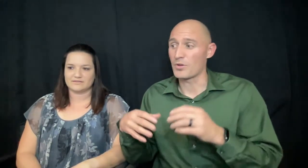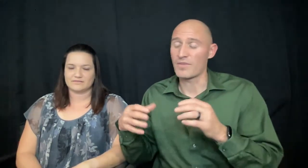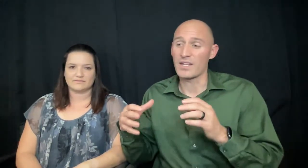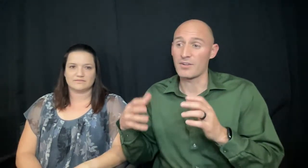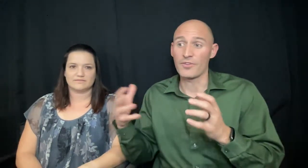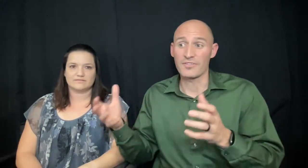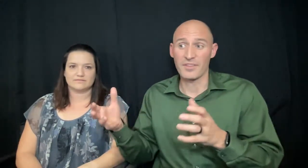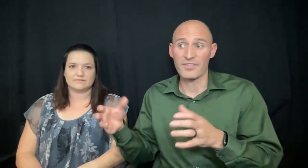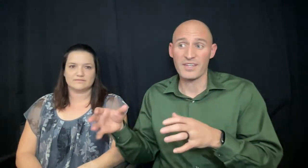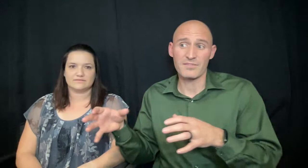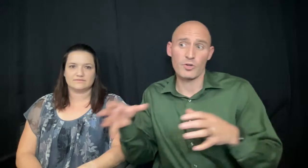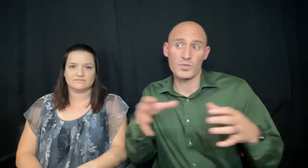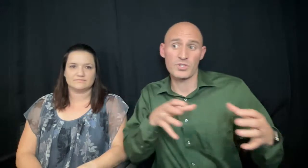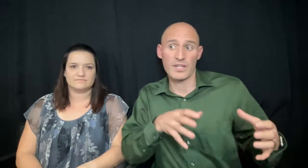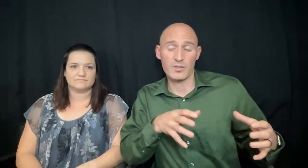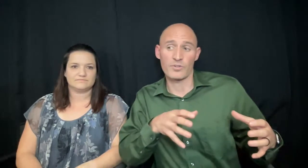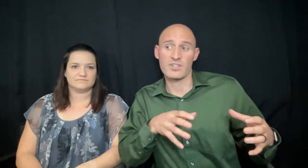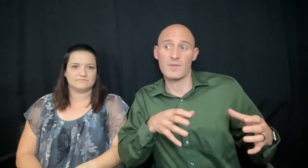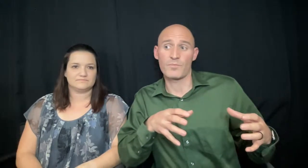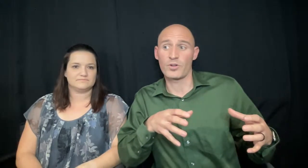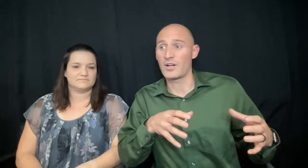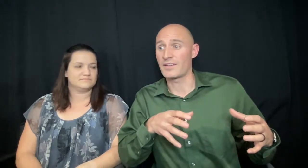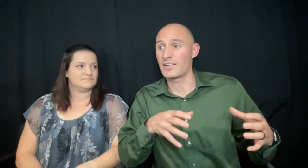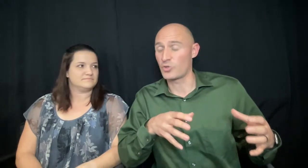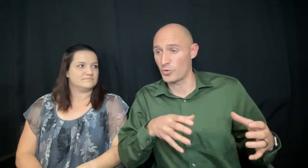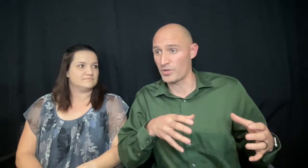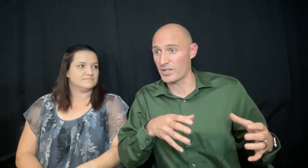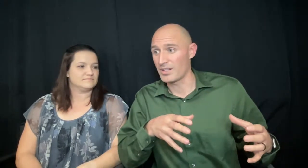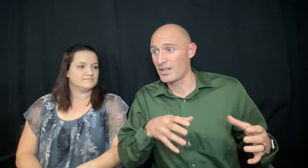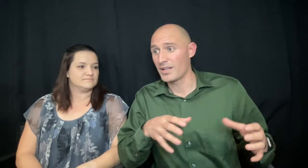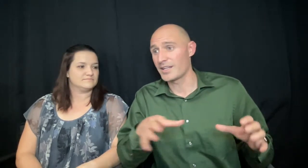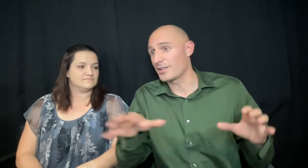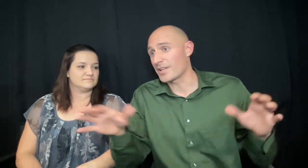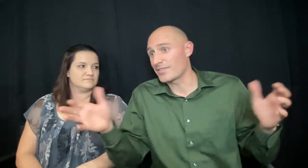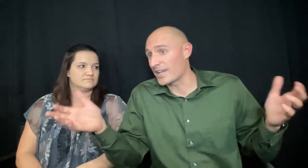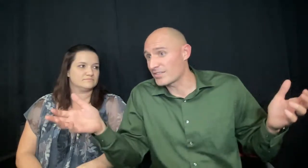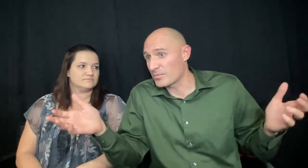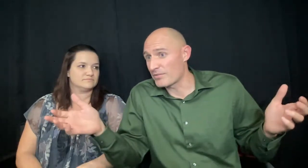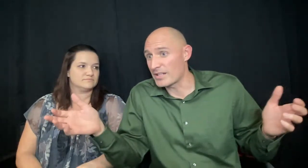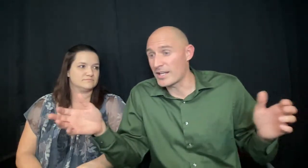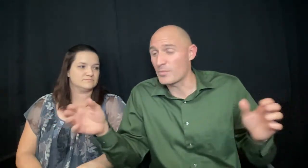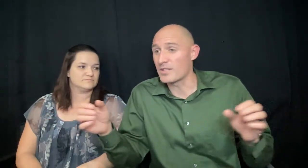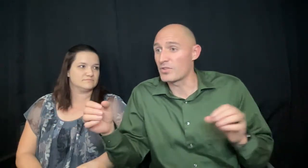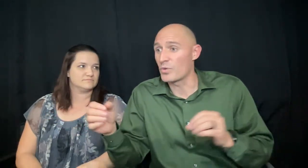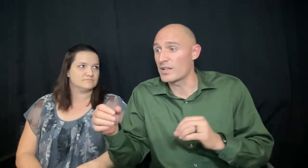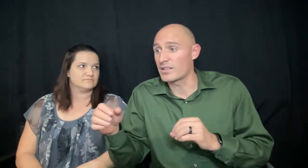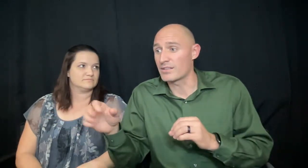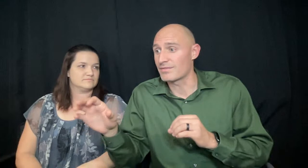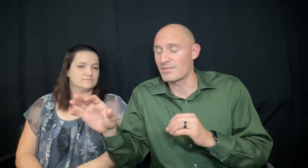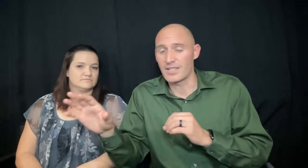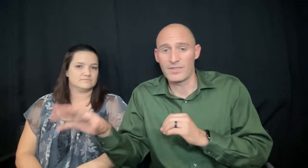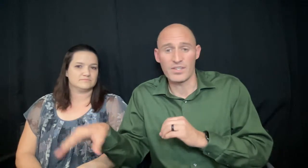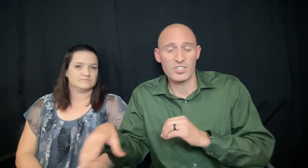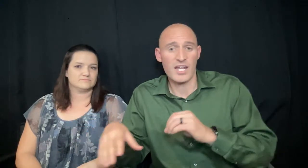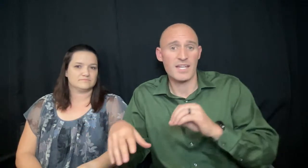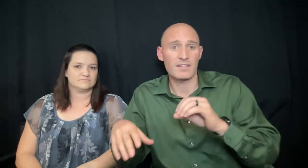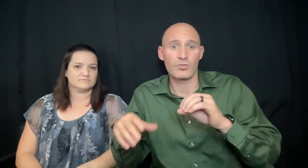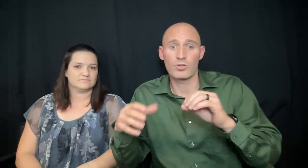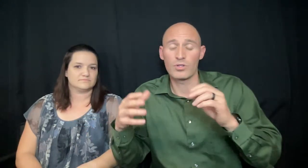motivated, and all those other things? Or would you like a workshop more on interpreting? You don't have to answer me right now, but if you want, you can leave it in the chat, or you